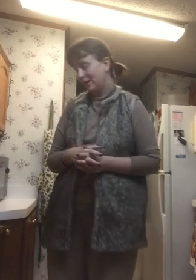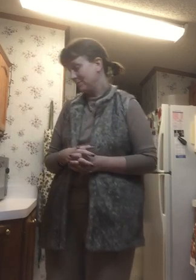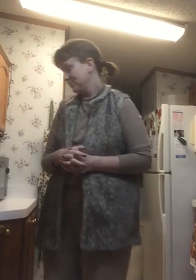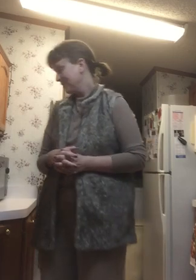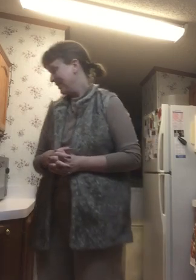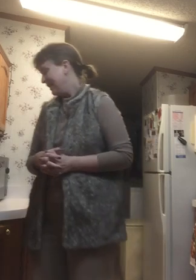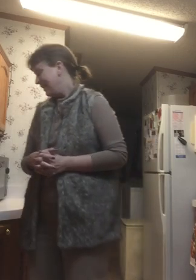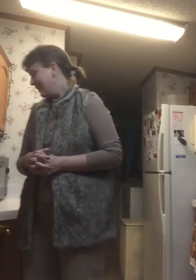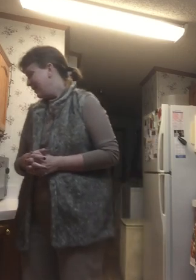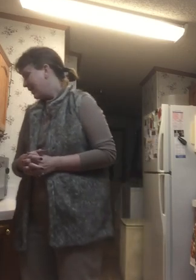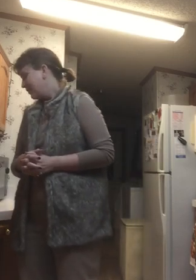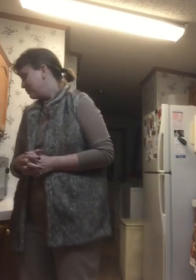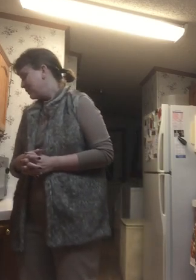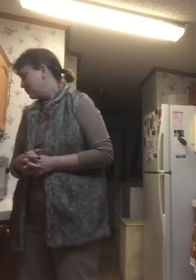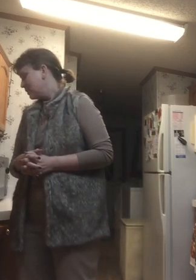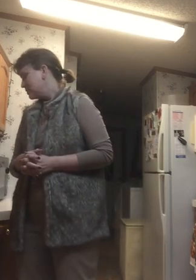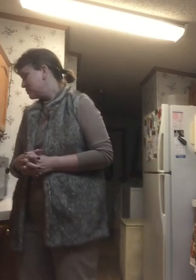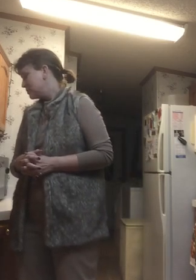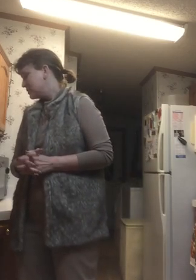Okay? Then we're going to do sing